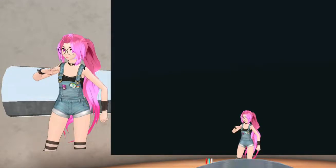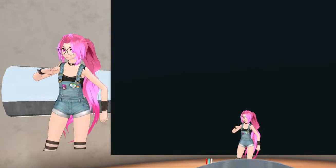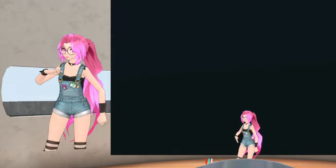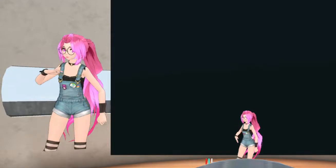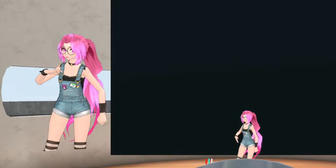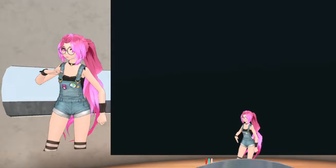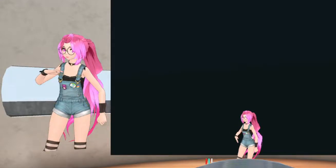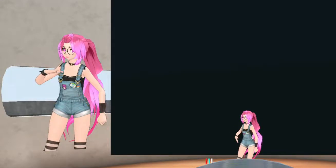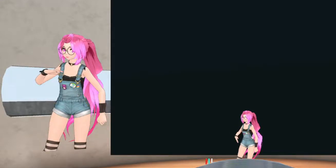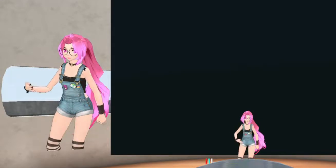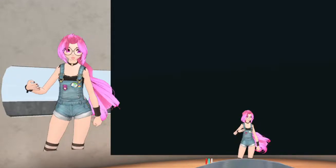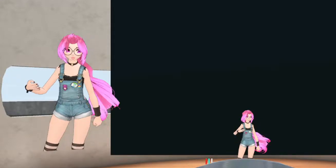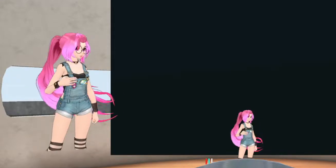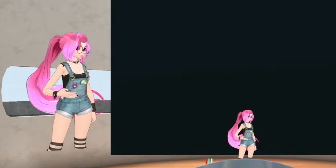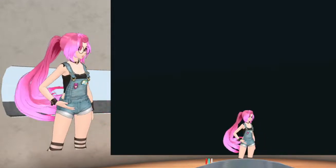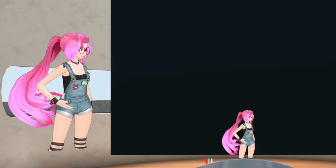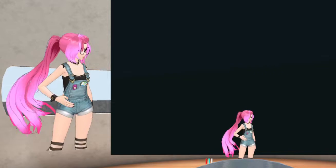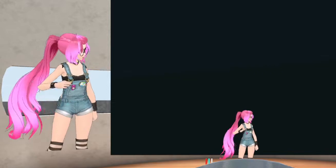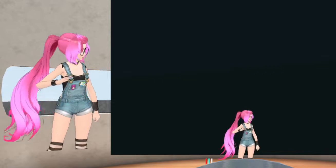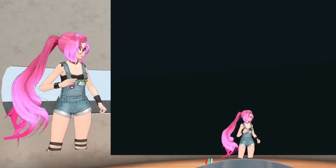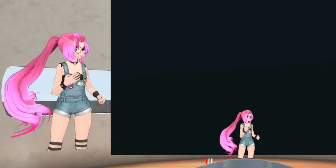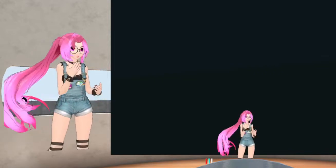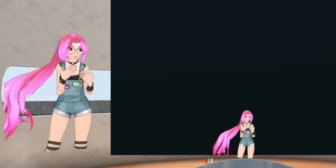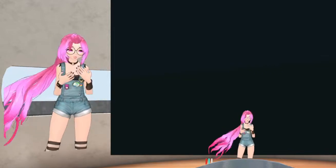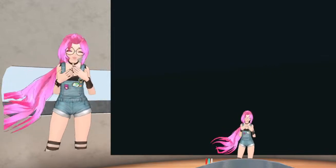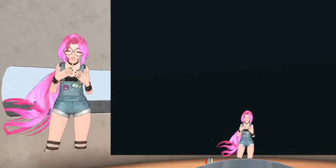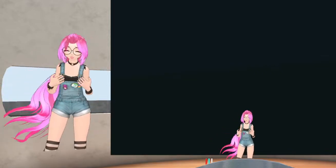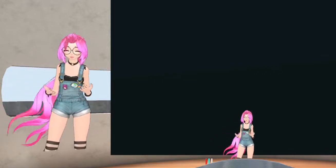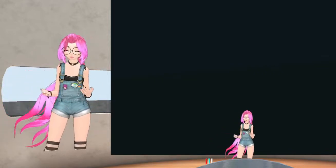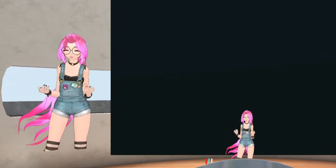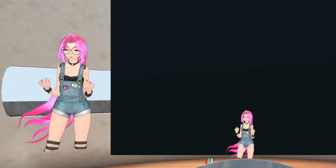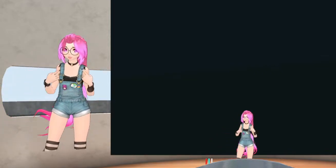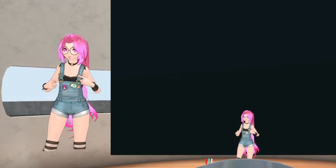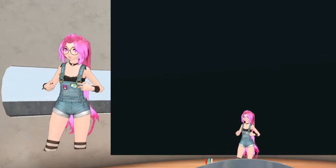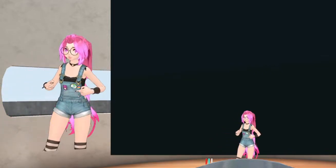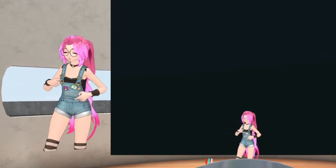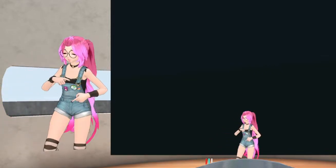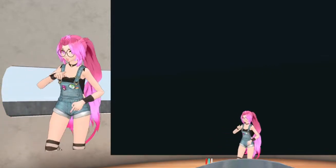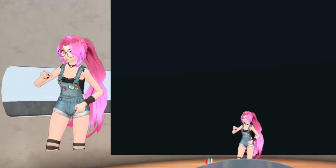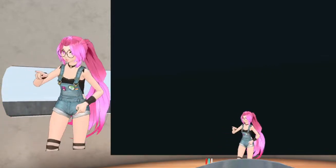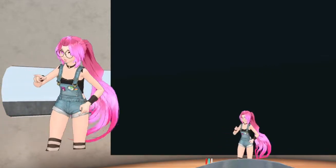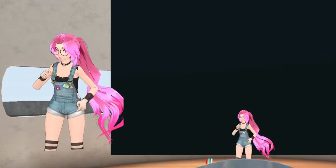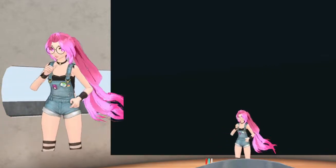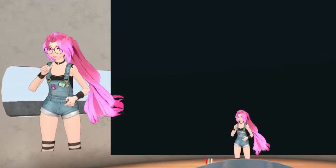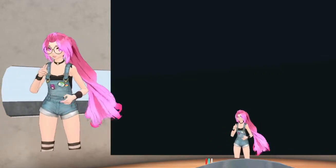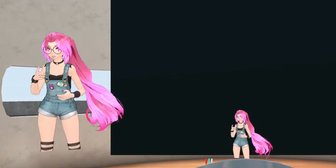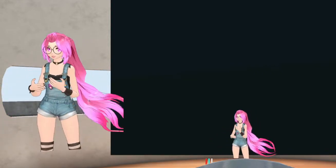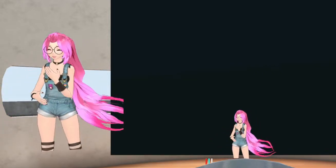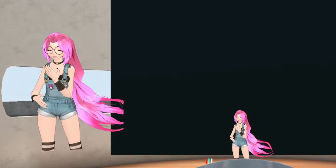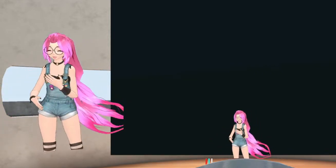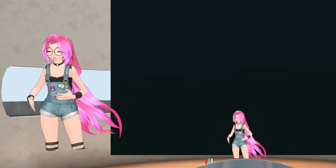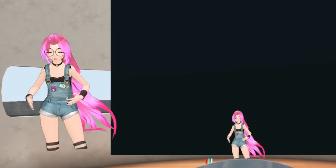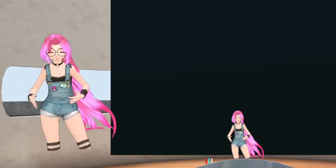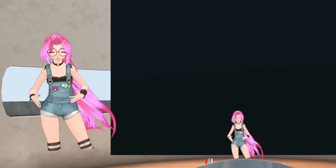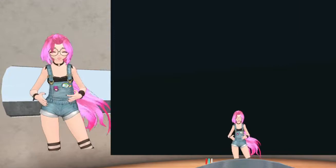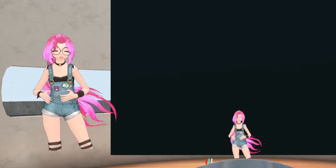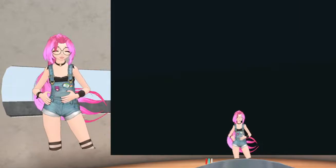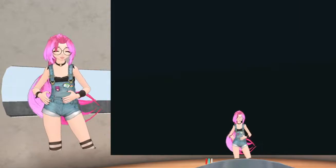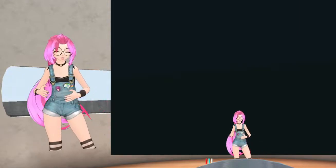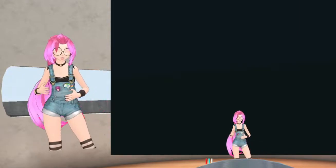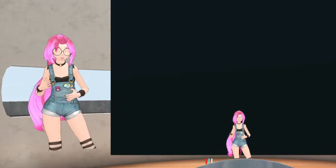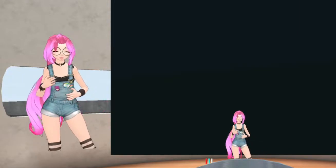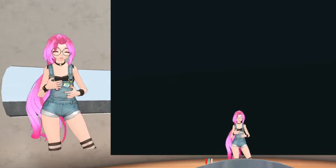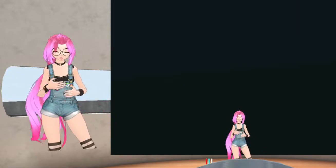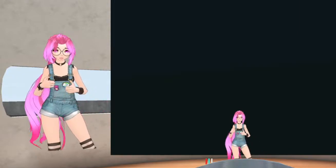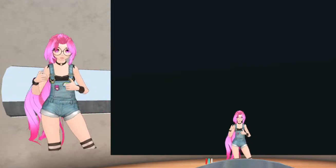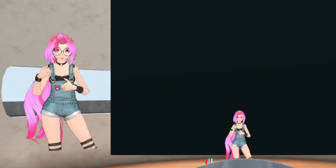Welcome, like you're welcoming somebody to a hug. Welcome. Thank you guys so much for coming. And for those of you who are not new